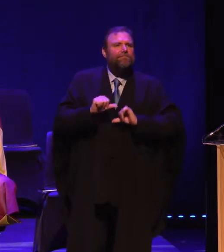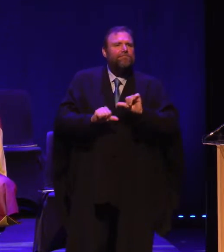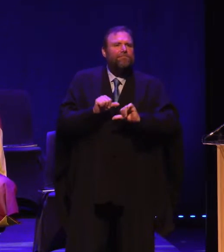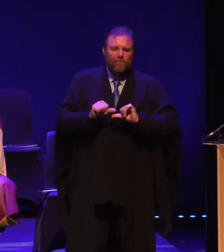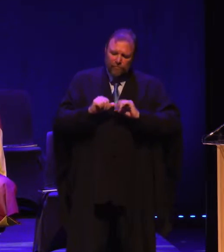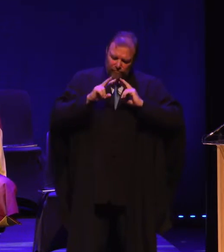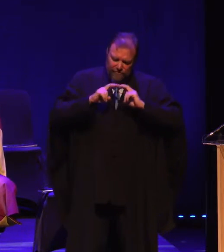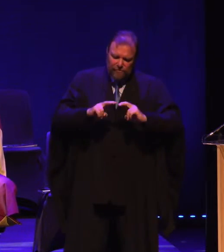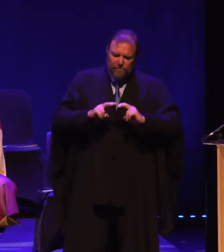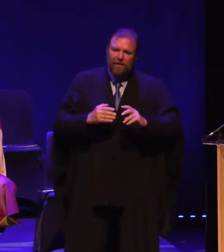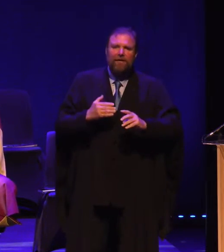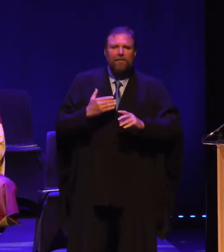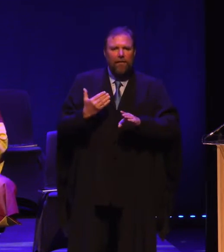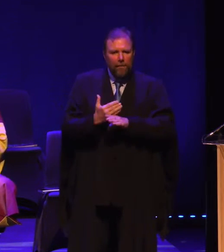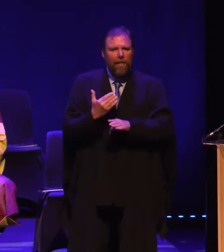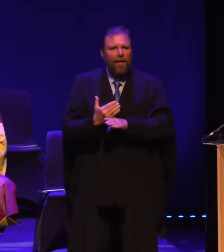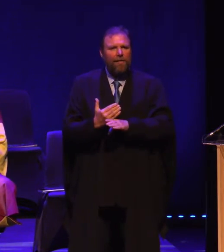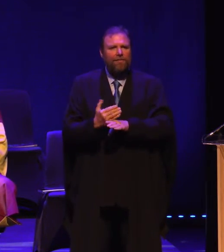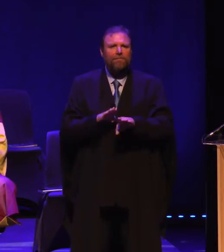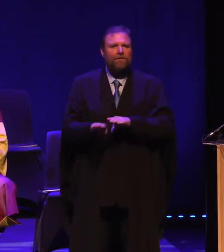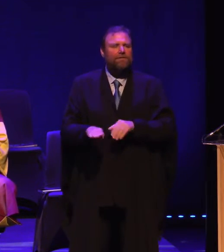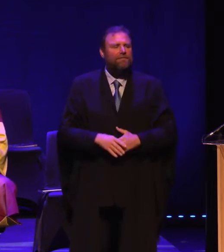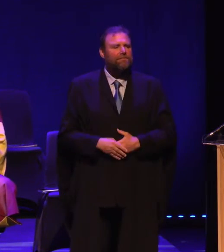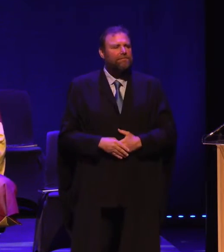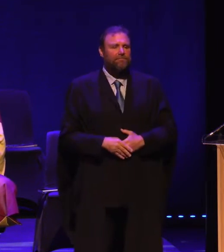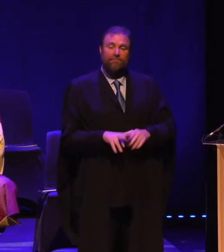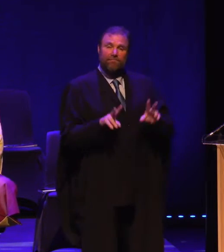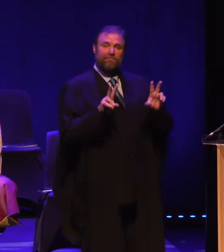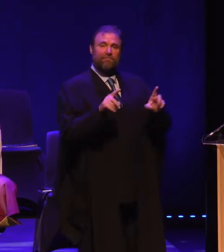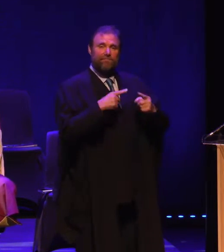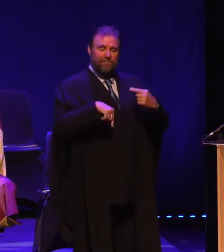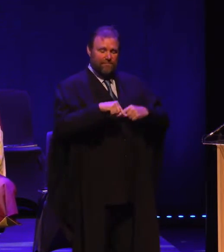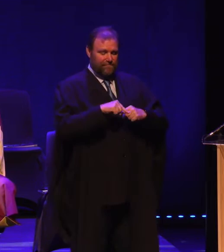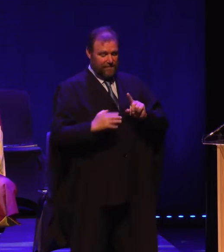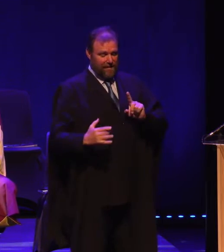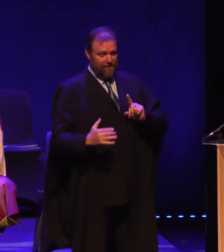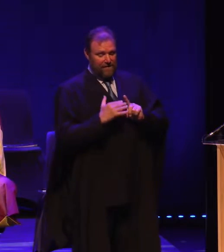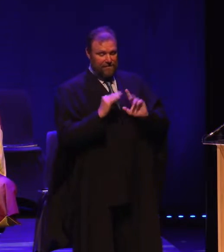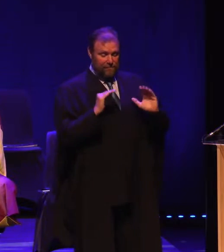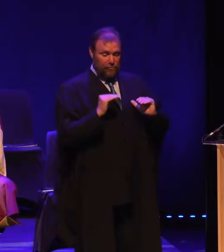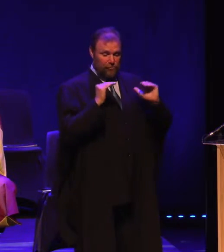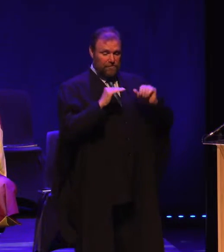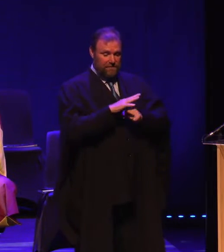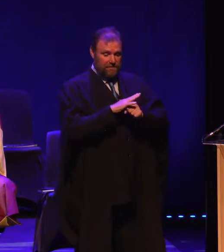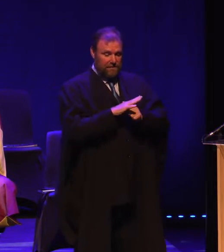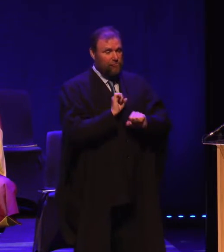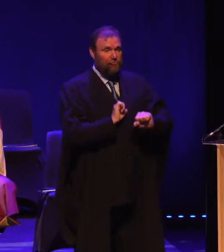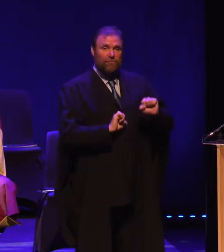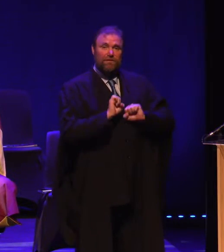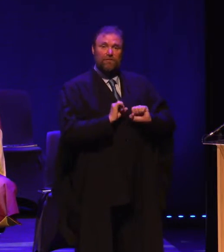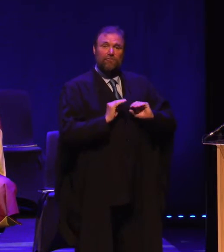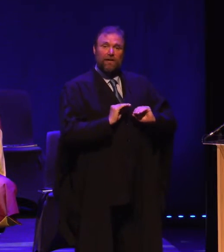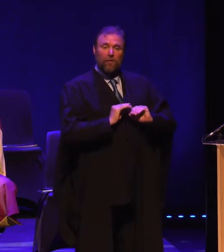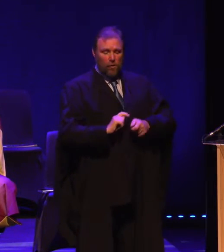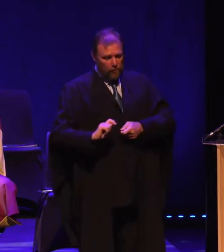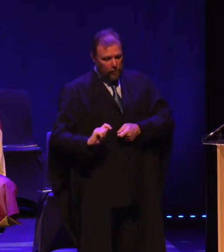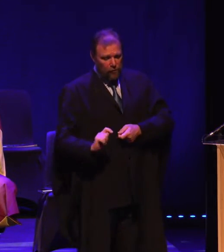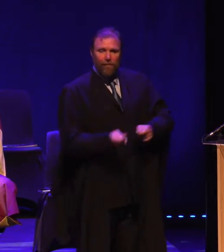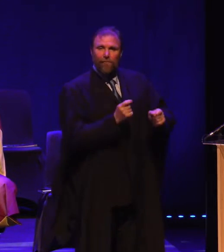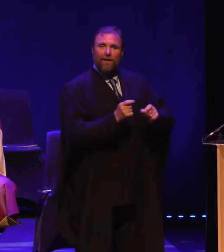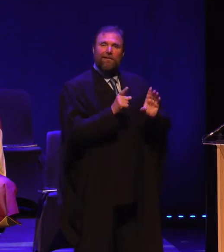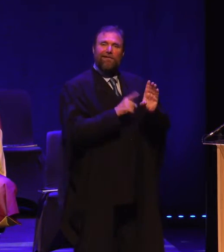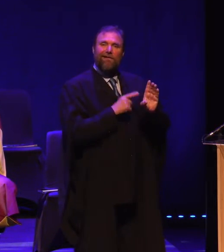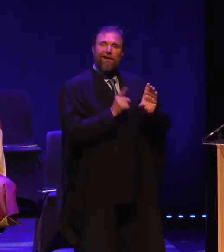practice. Therefore, for a thesis entitled The Effects of Maturity Status and Resistance Training on Golf Swing Performance in